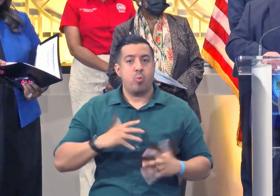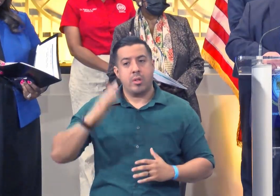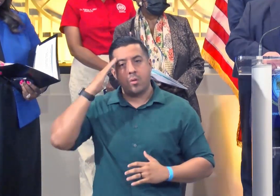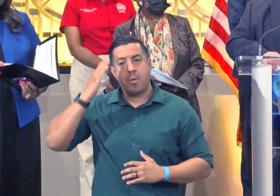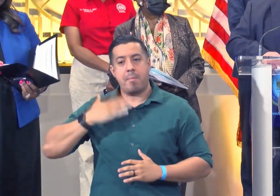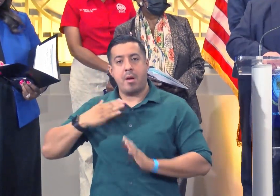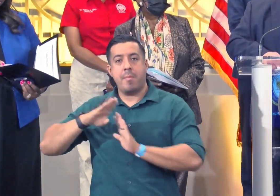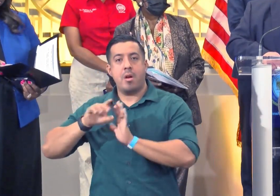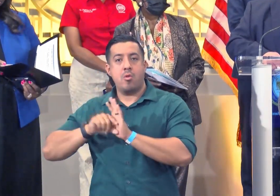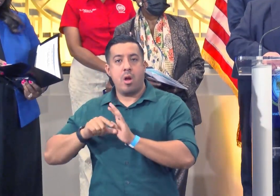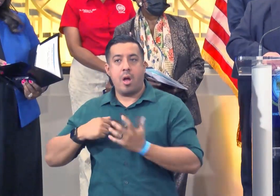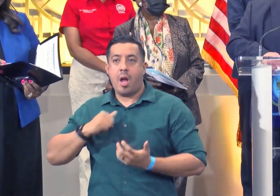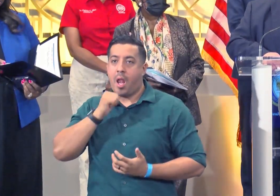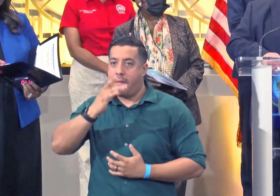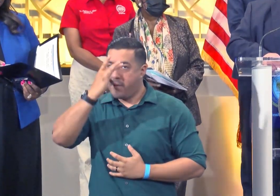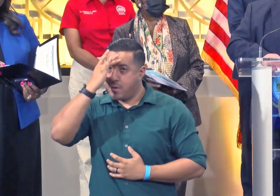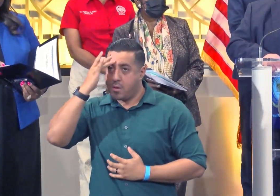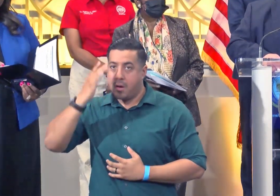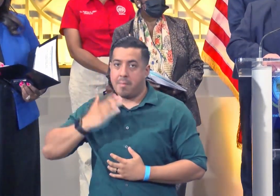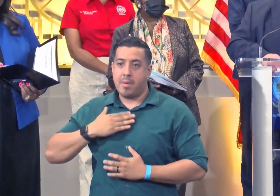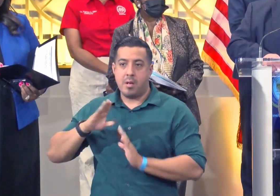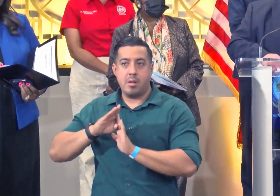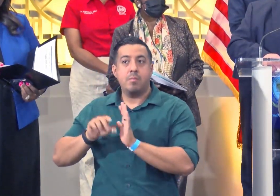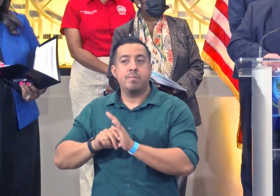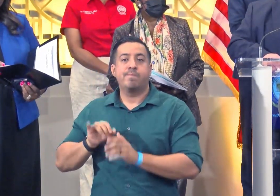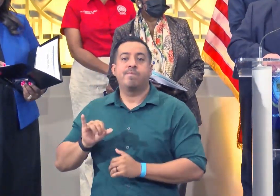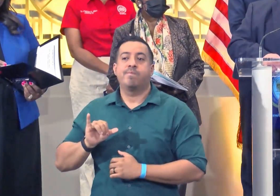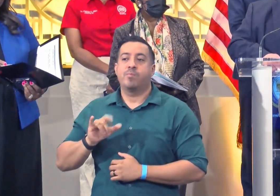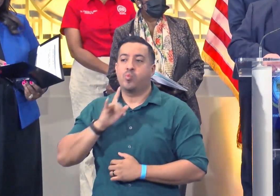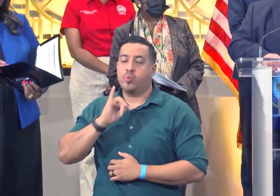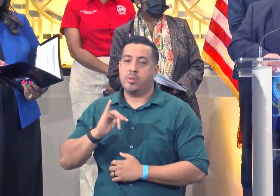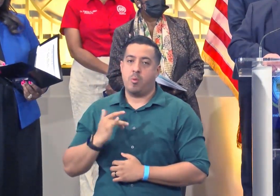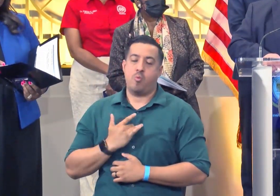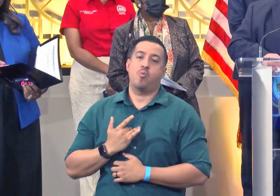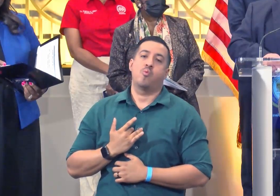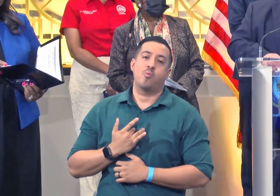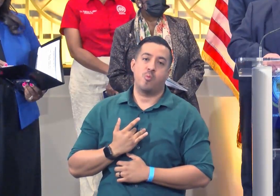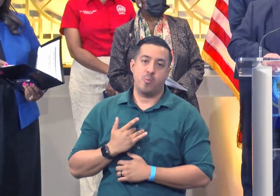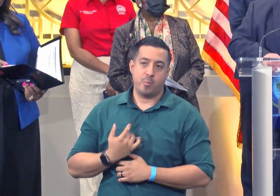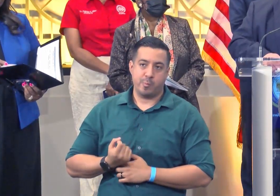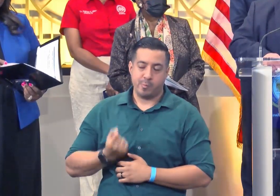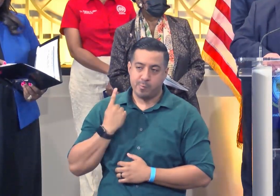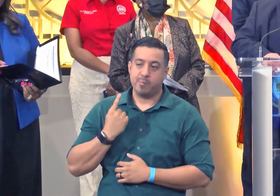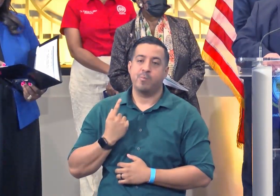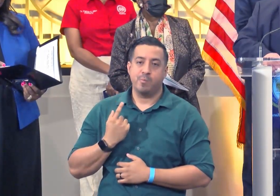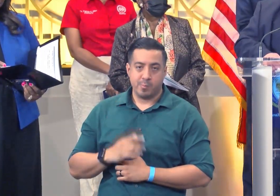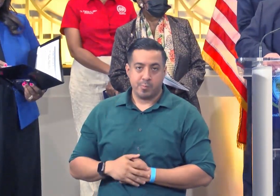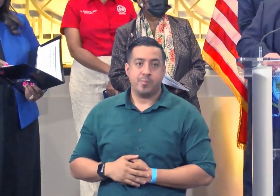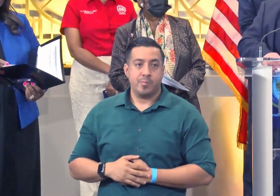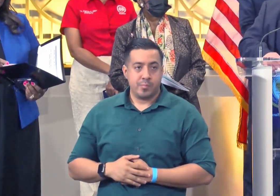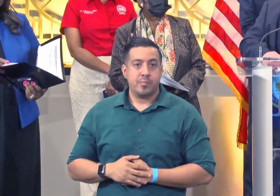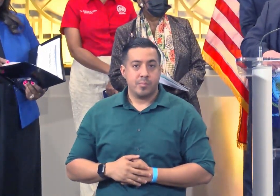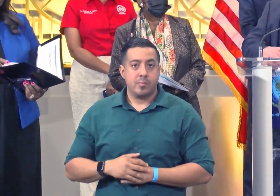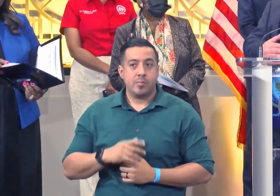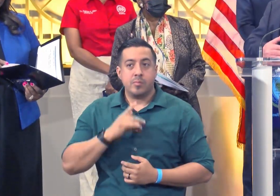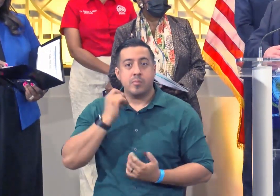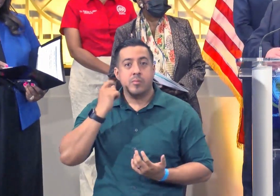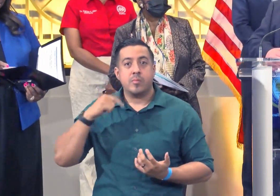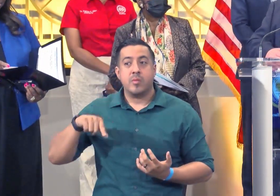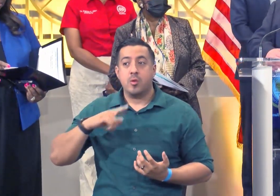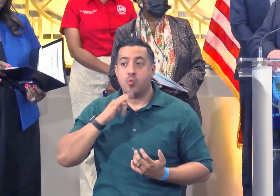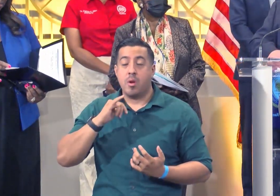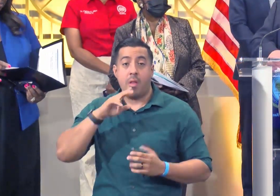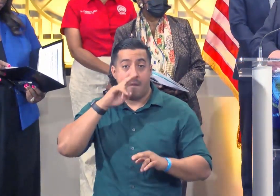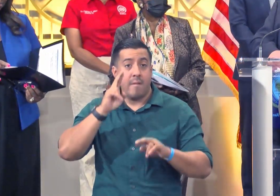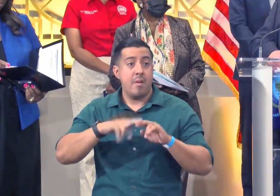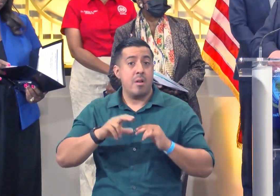from, and I don't forget where I came from. Mm. That really set well in my heart. You know, this is just fun doing this.